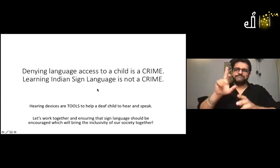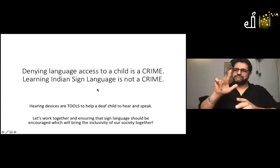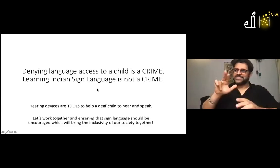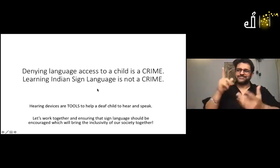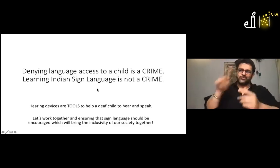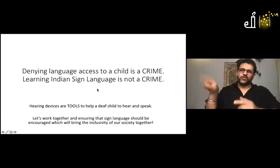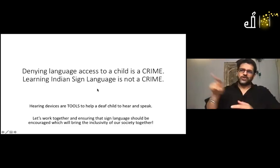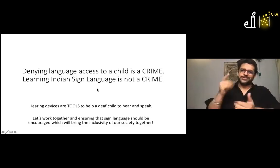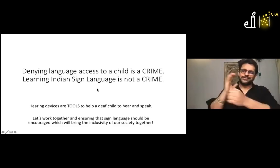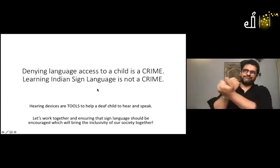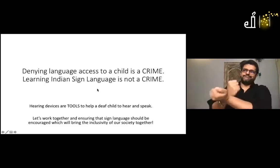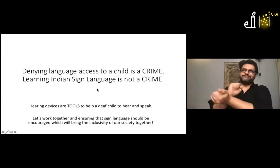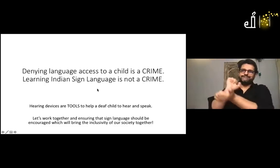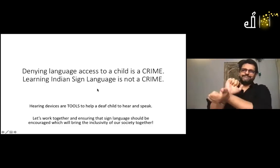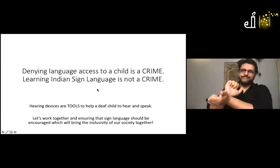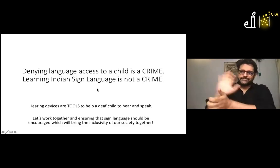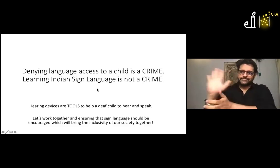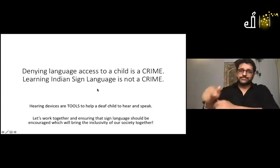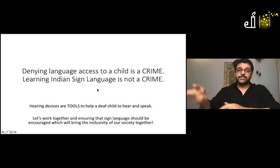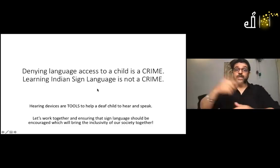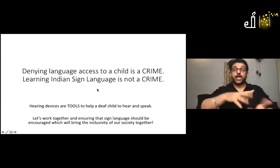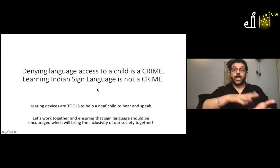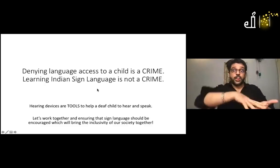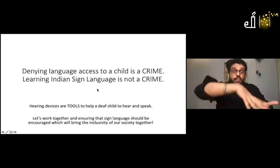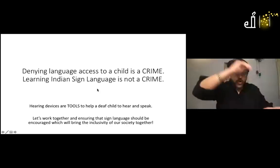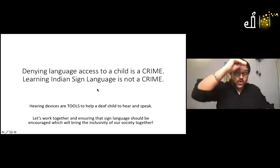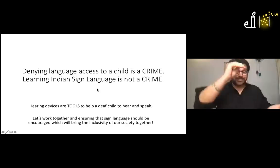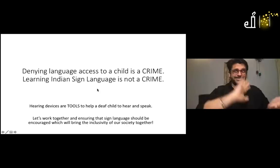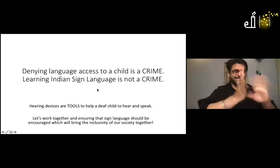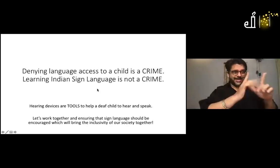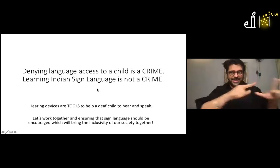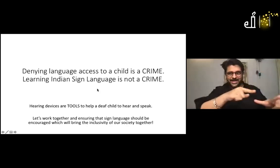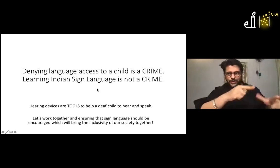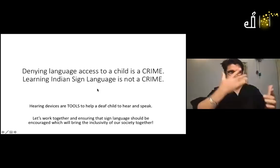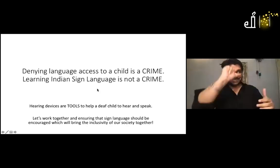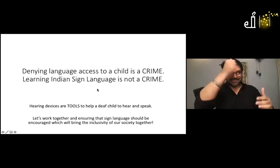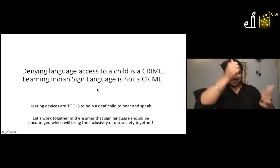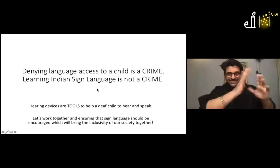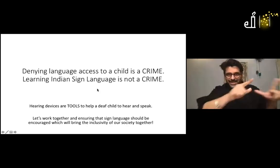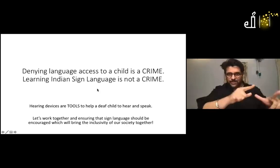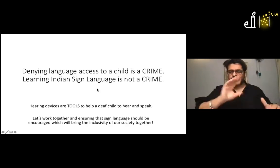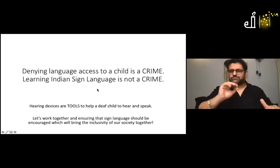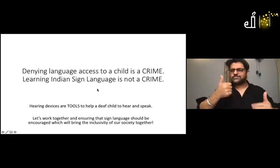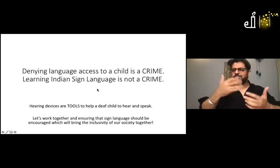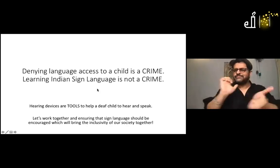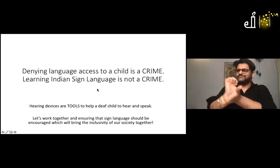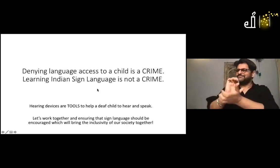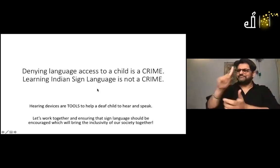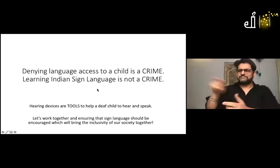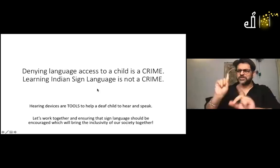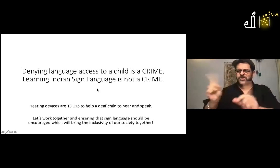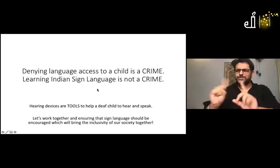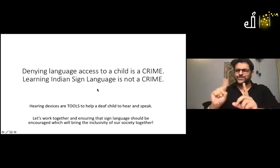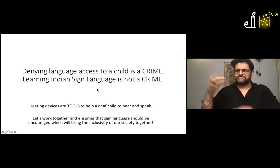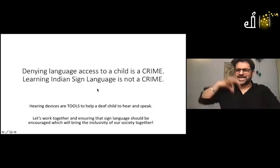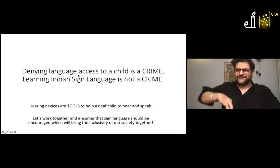crime. It's wrong, and you should be jailed for that. Learning Indian Sign Language is not a